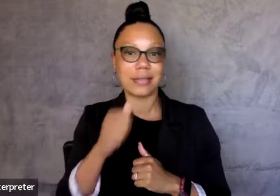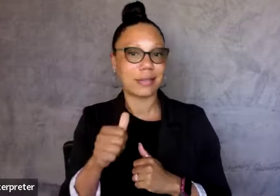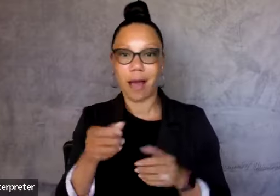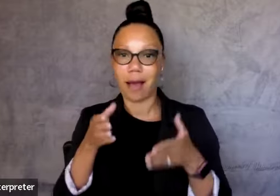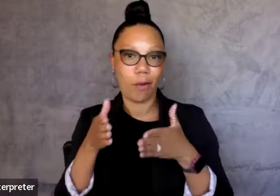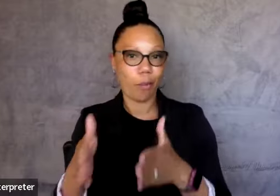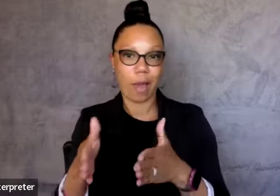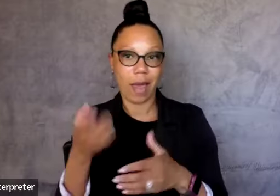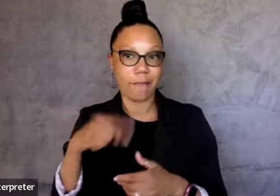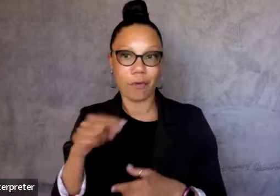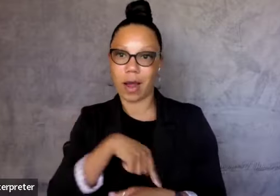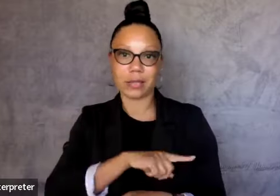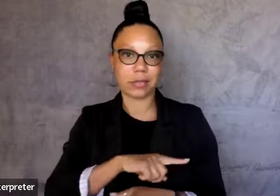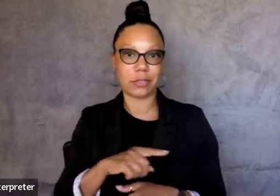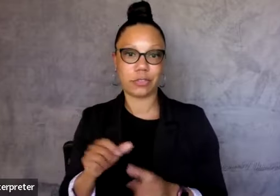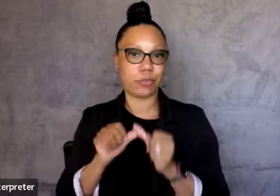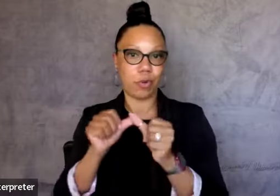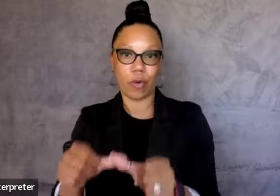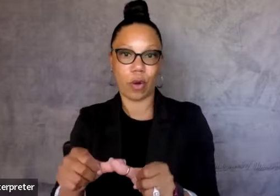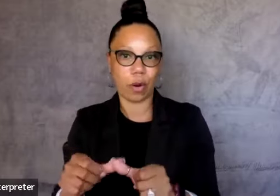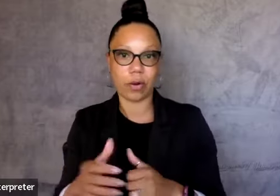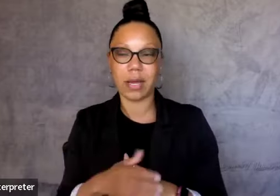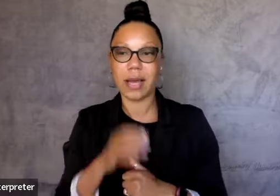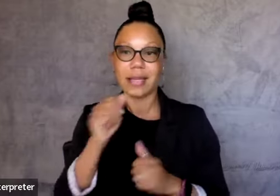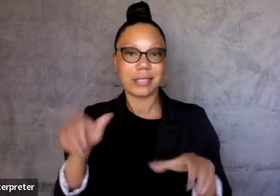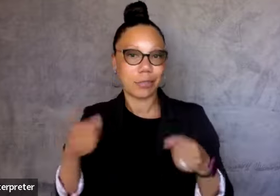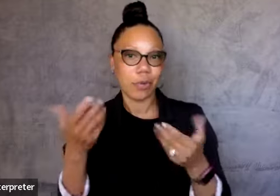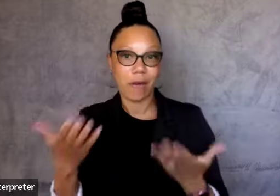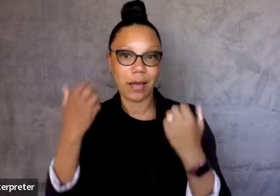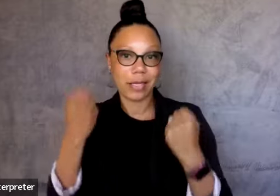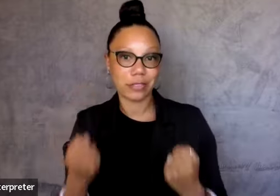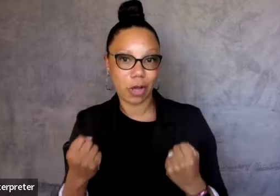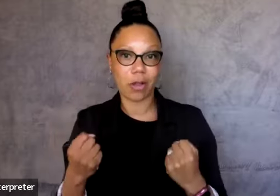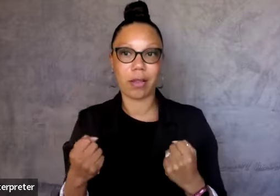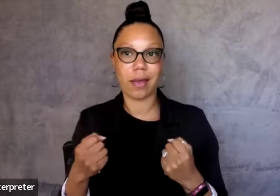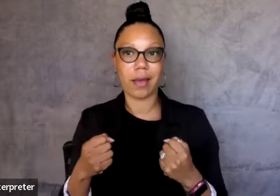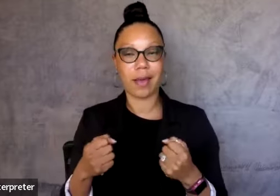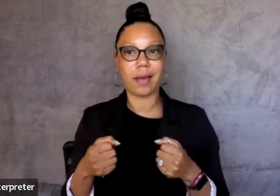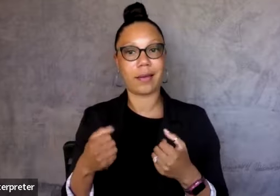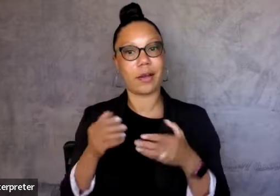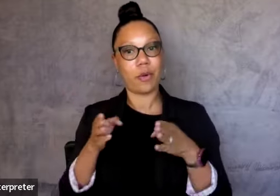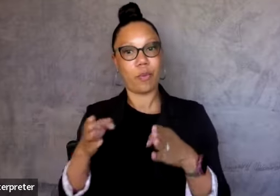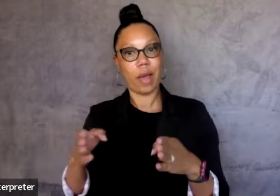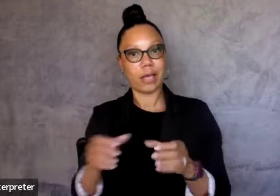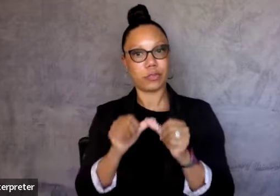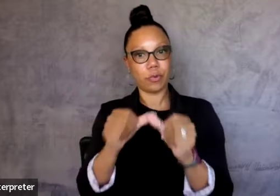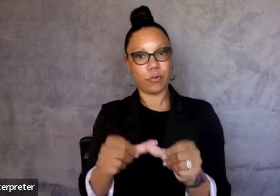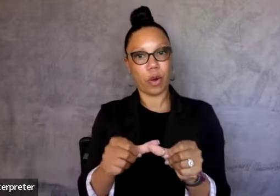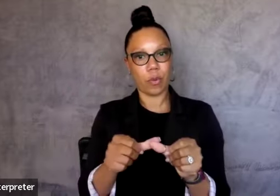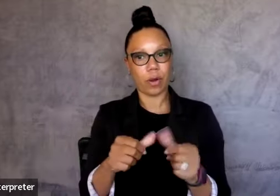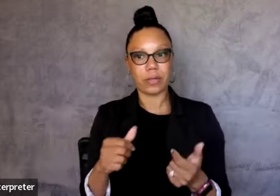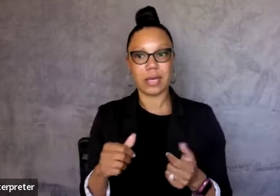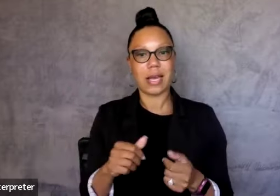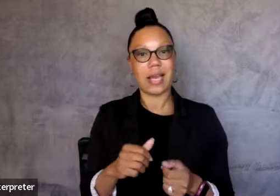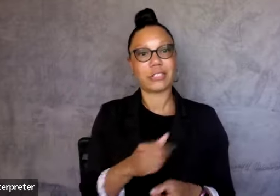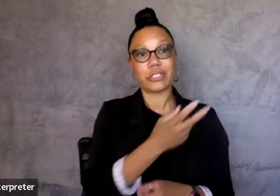forward. It does not provide a solid way to move forward for us. It's in a way shifting power